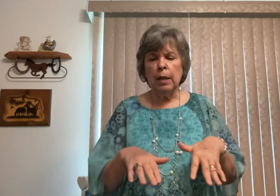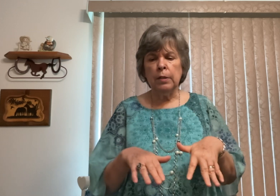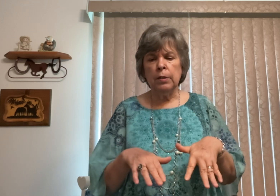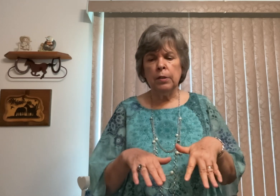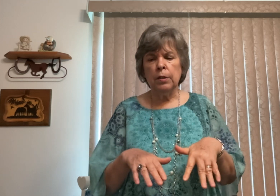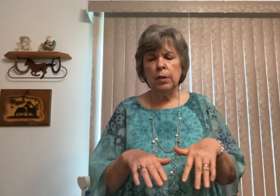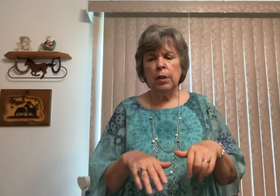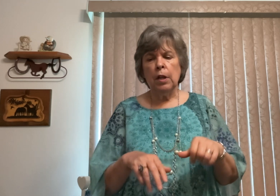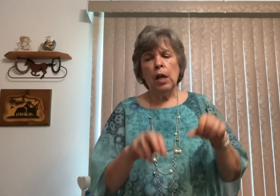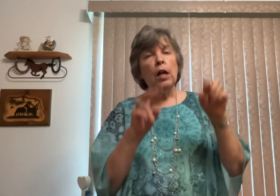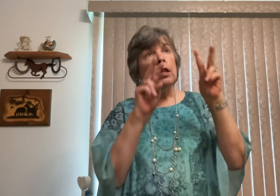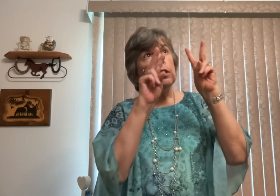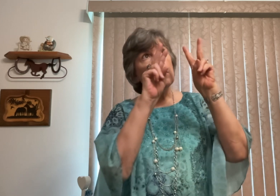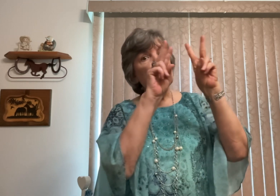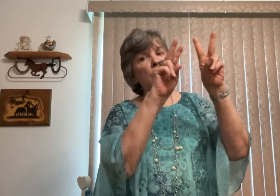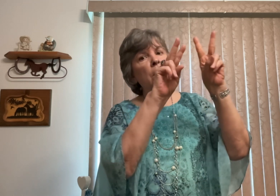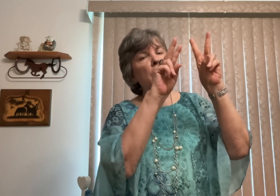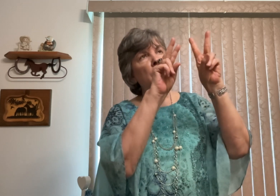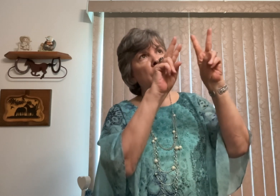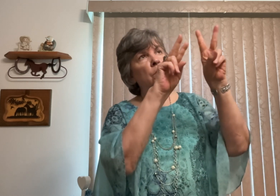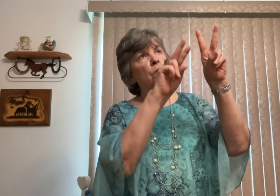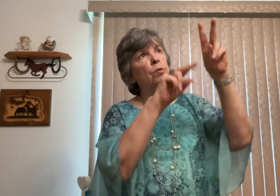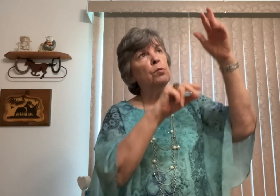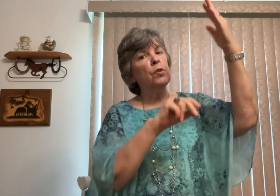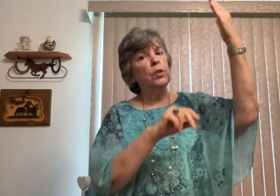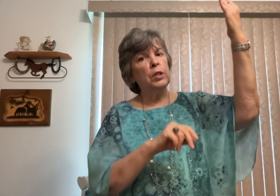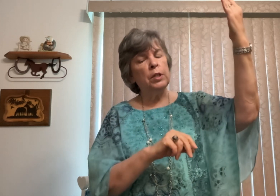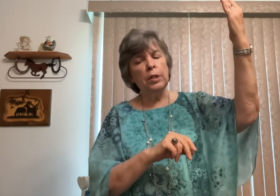helpless. Look to thee